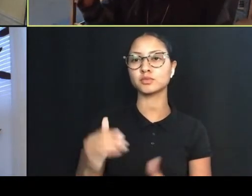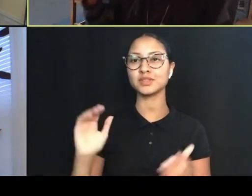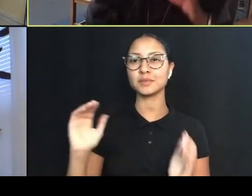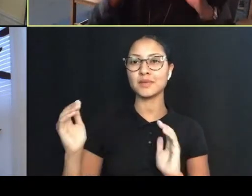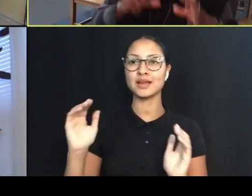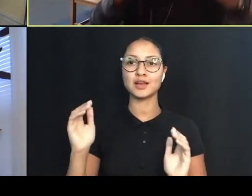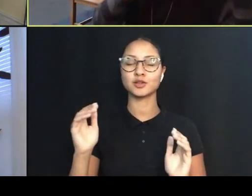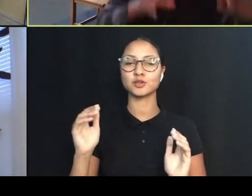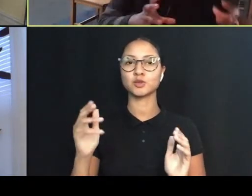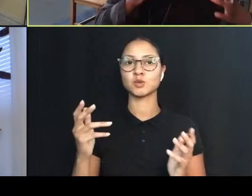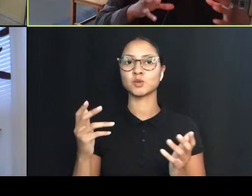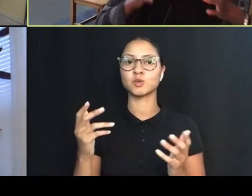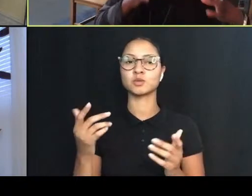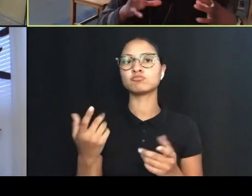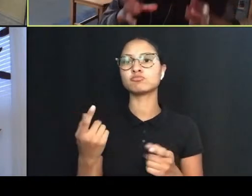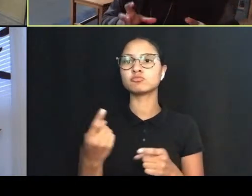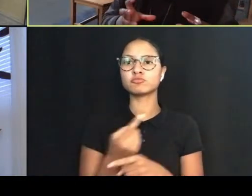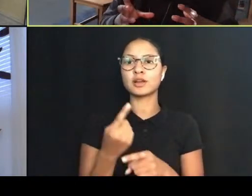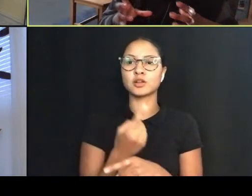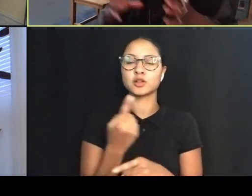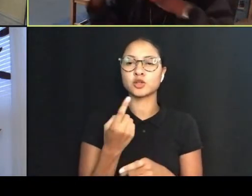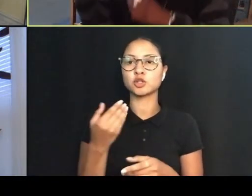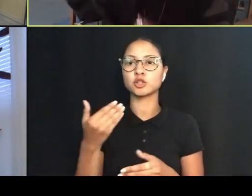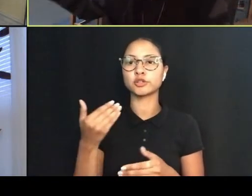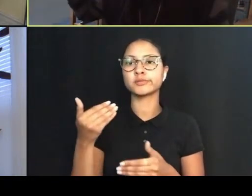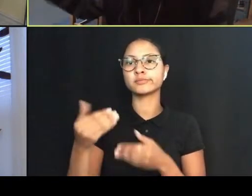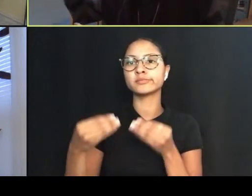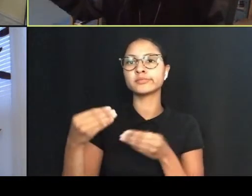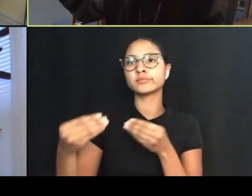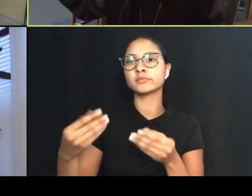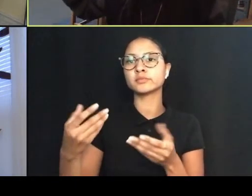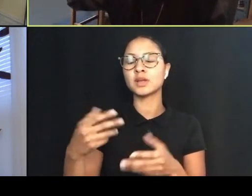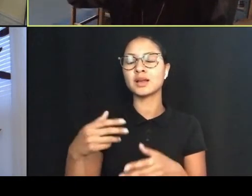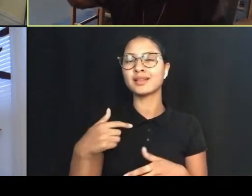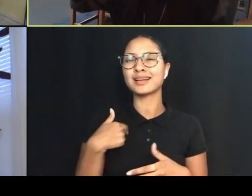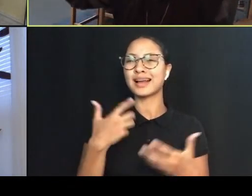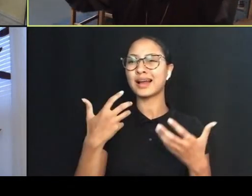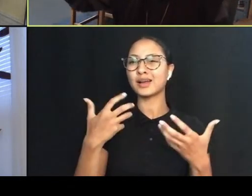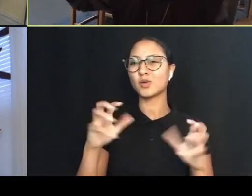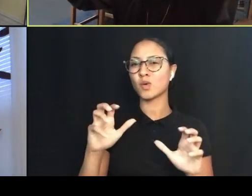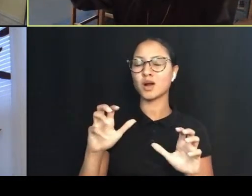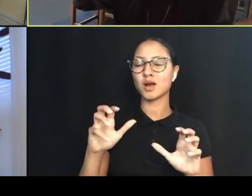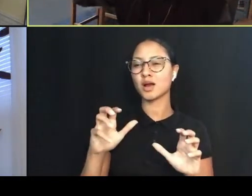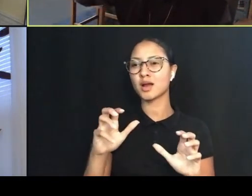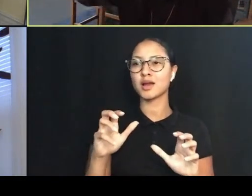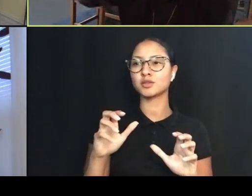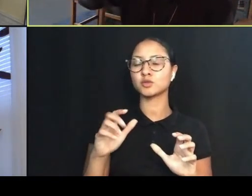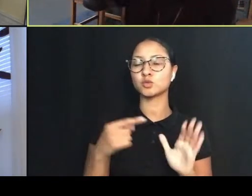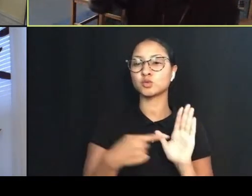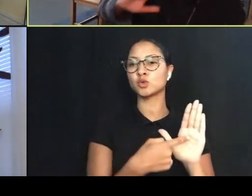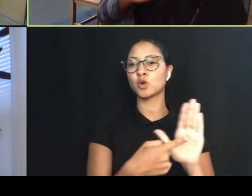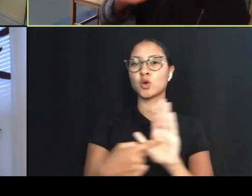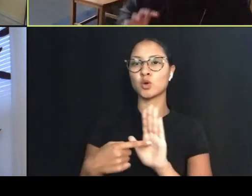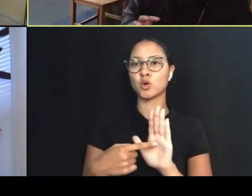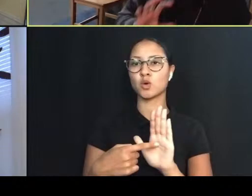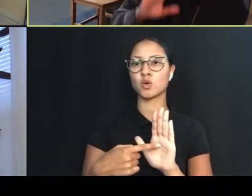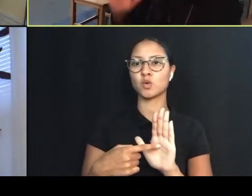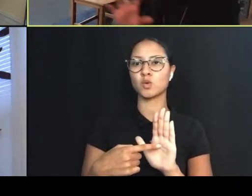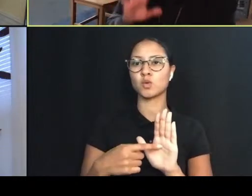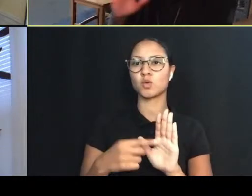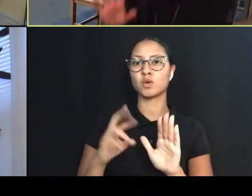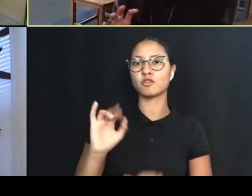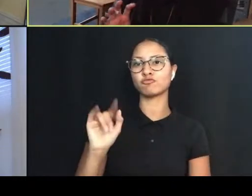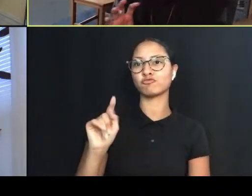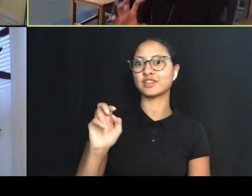Like I'm not taking capital R ritual and making that and staging that. Like I've got